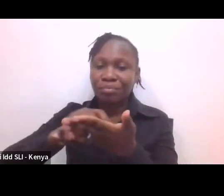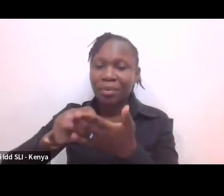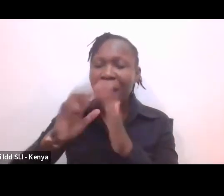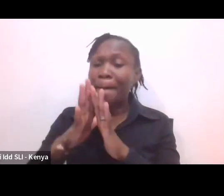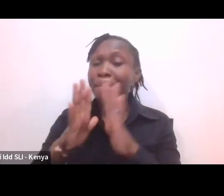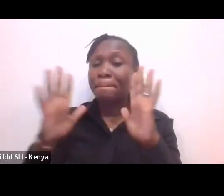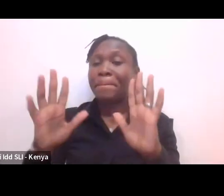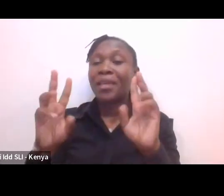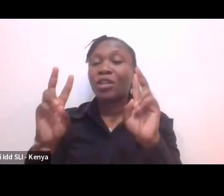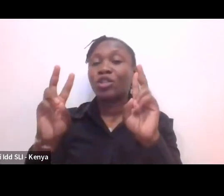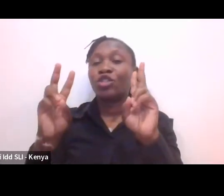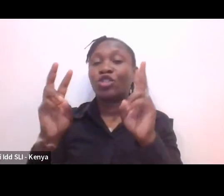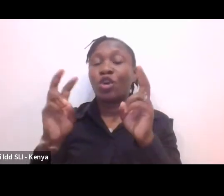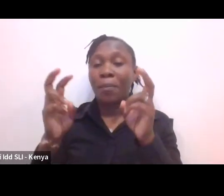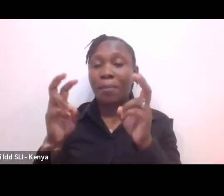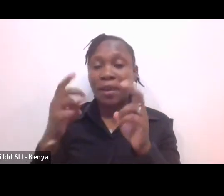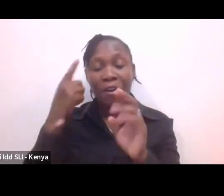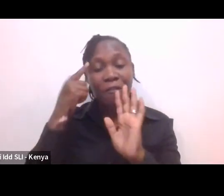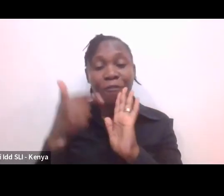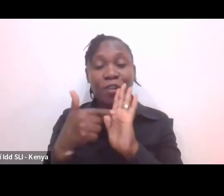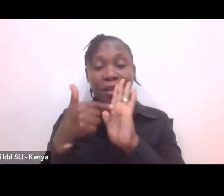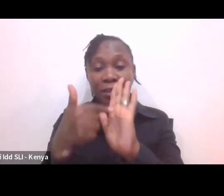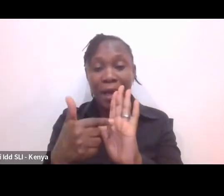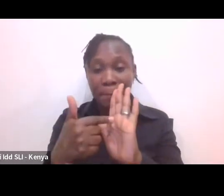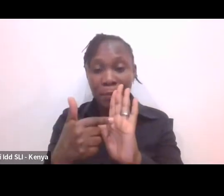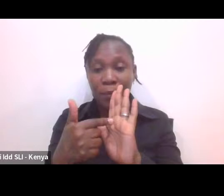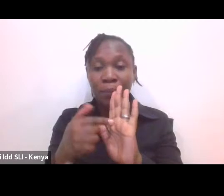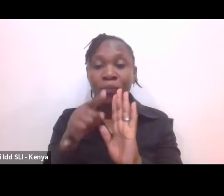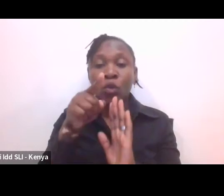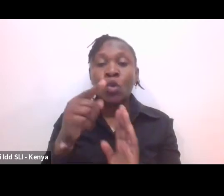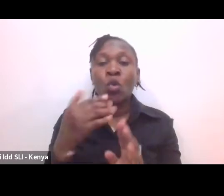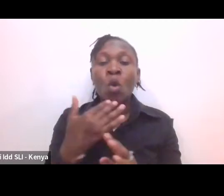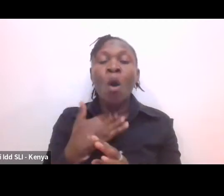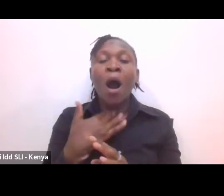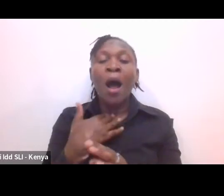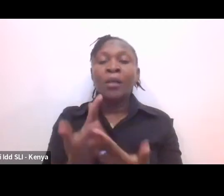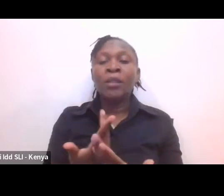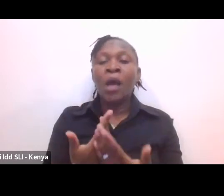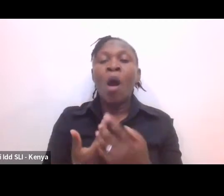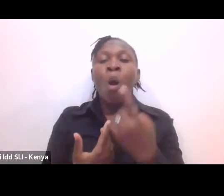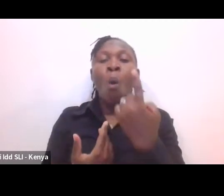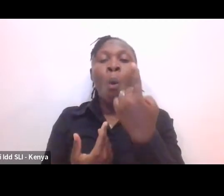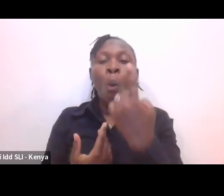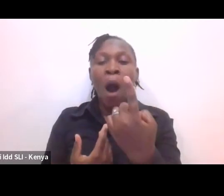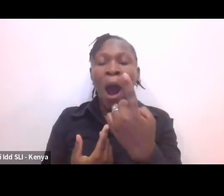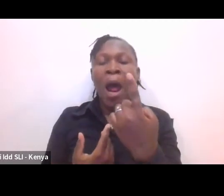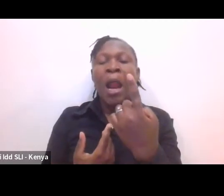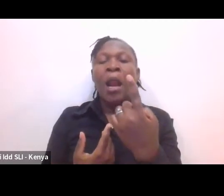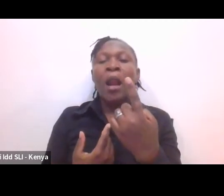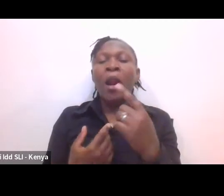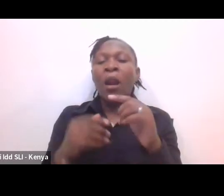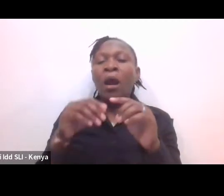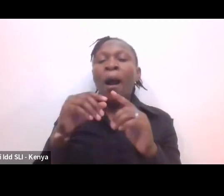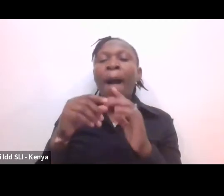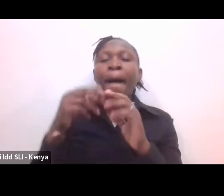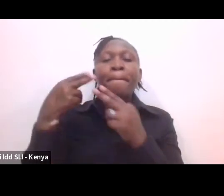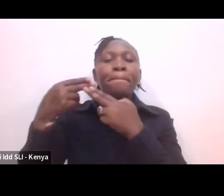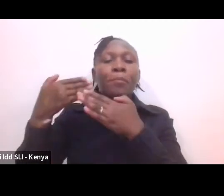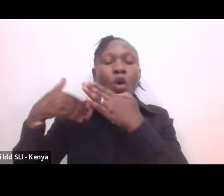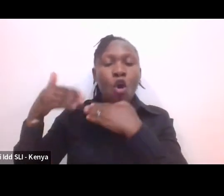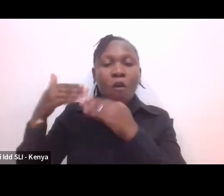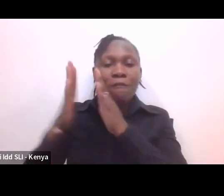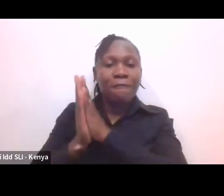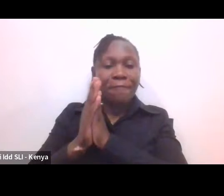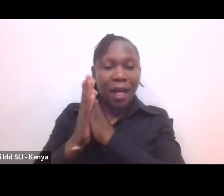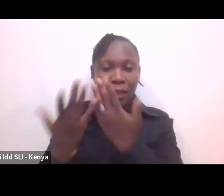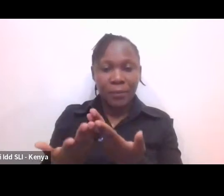An example, if you want one, is perhaps the PAGS profile assessment and goal setting platform, which Felicia Gibson, who